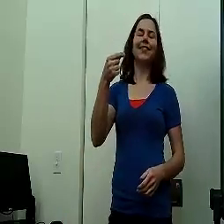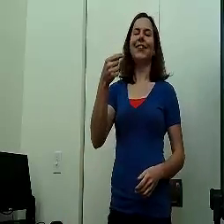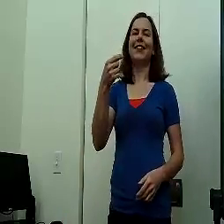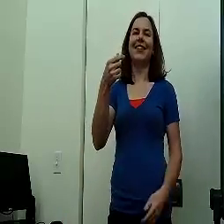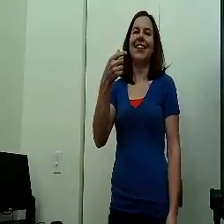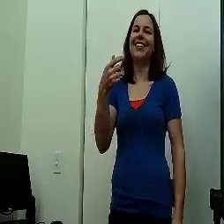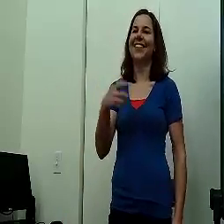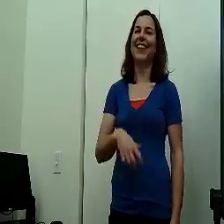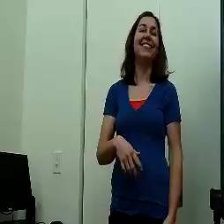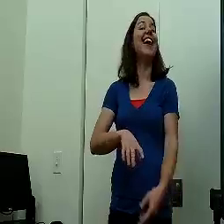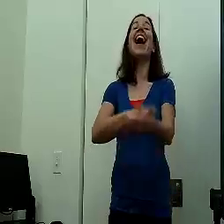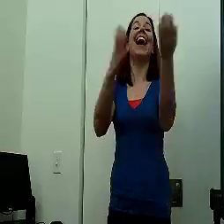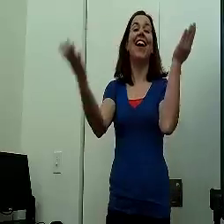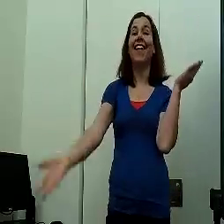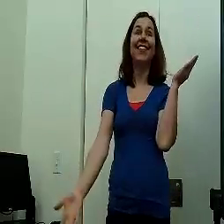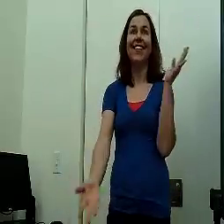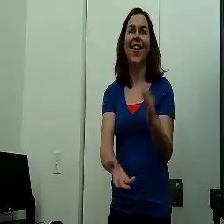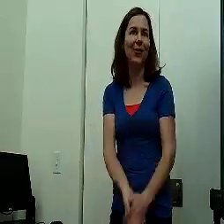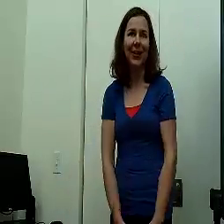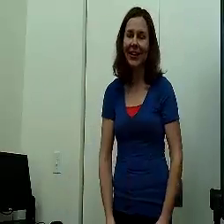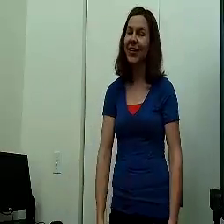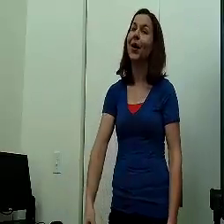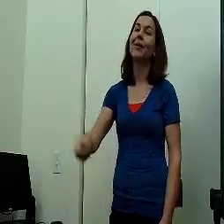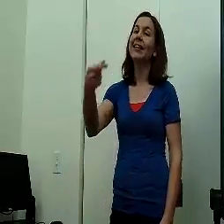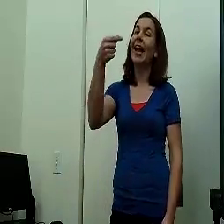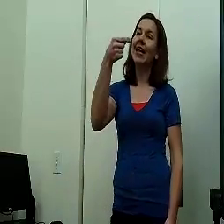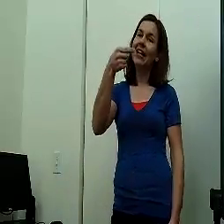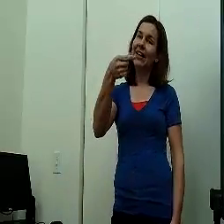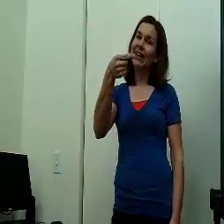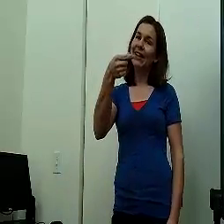just to add on to the hard ones that you always get.